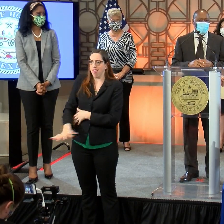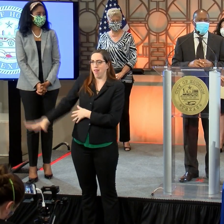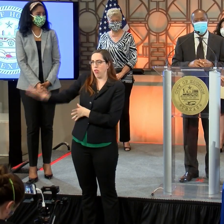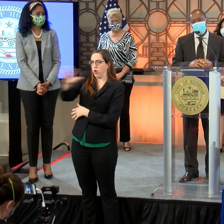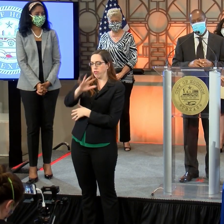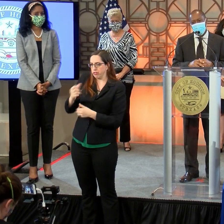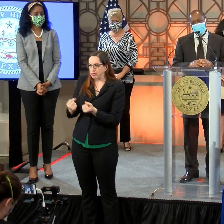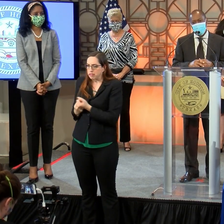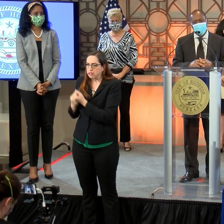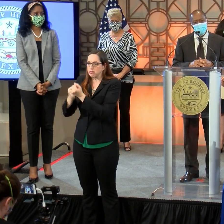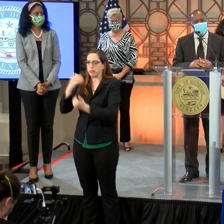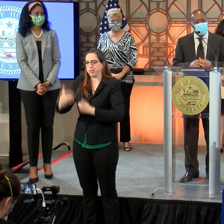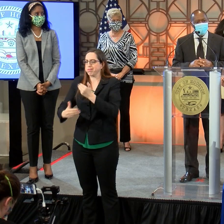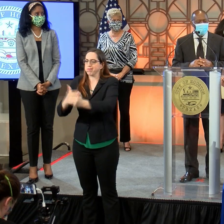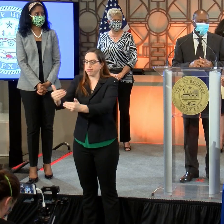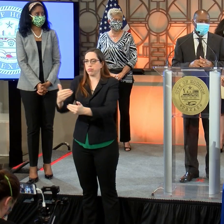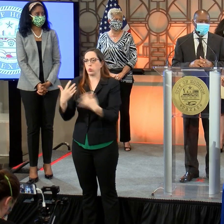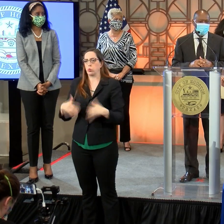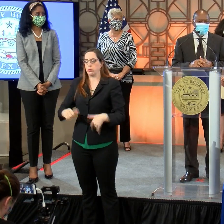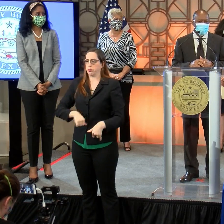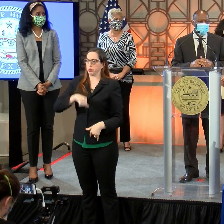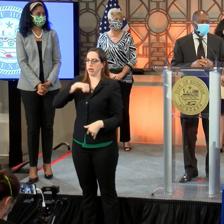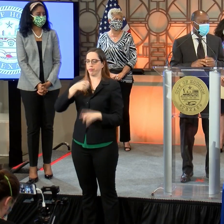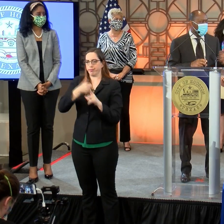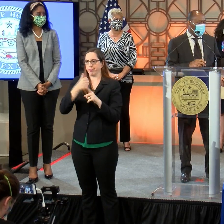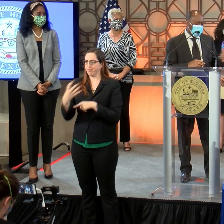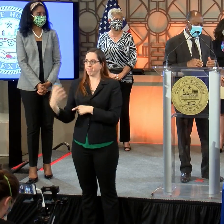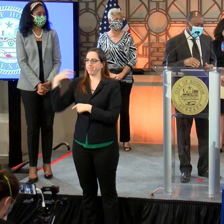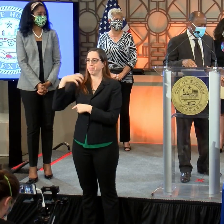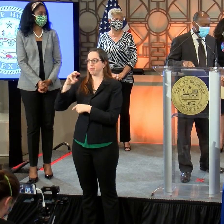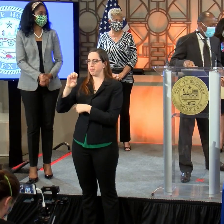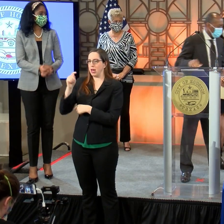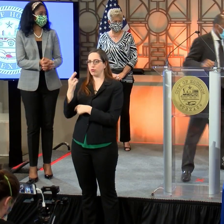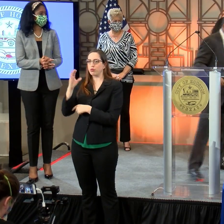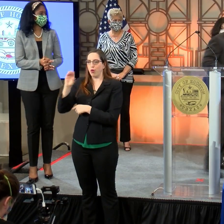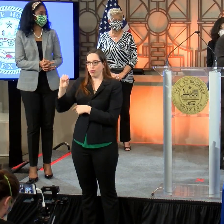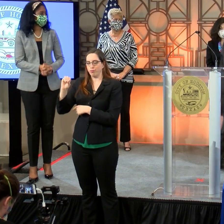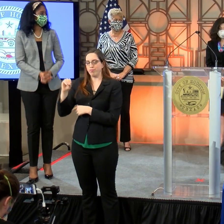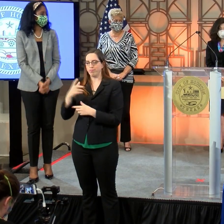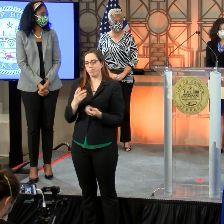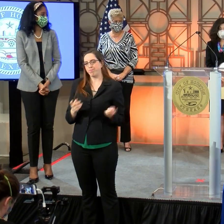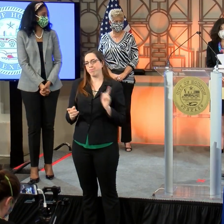forward than Carrin Patman. So proud to have her as the chair of Metro. Carrin.